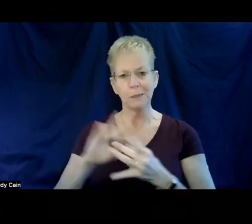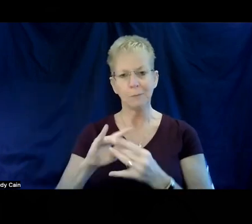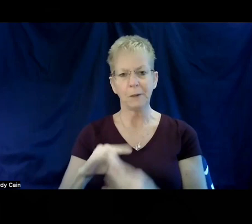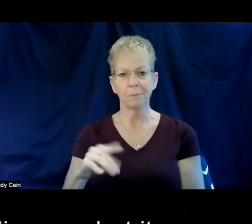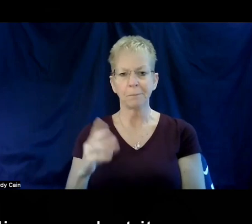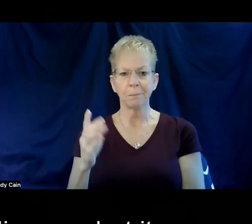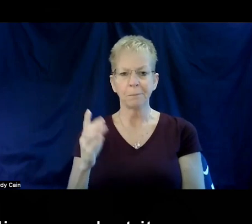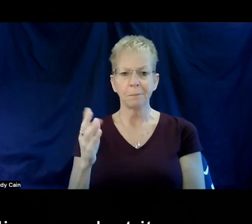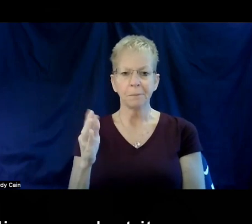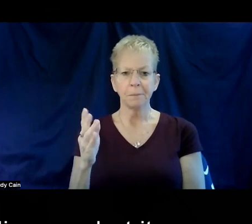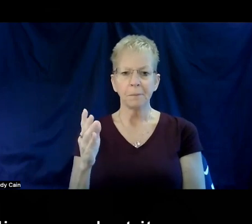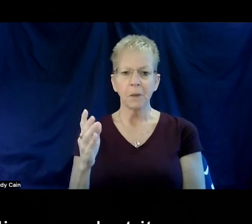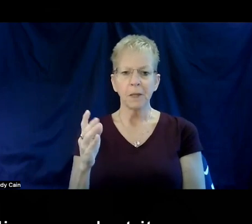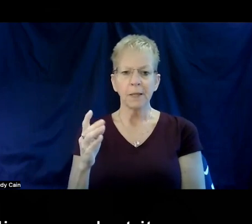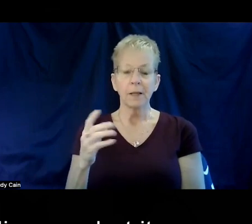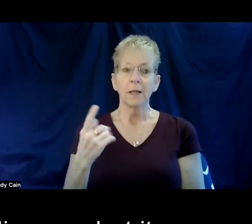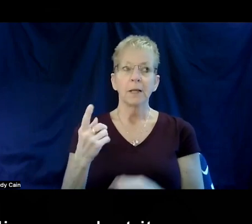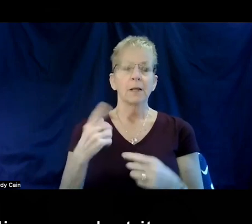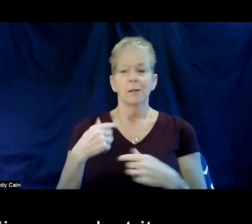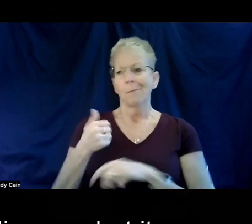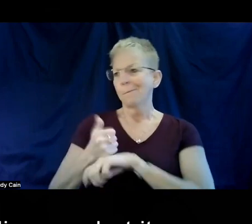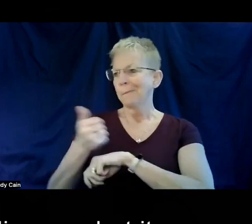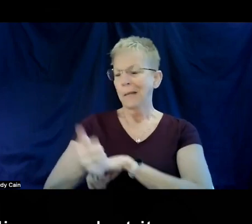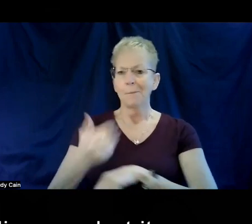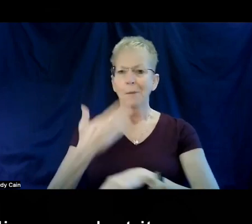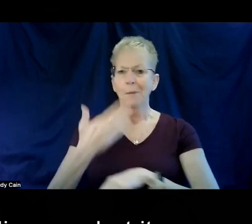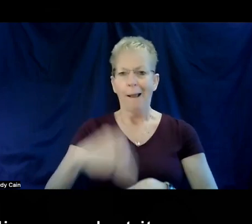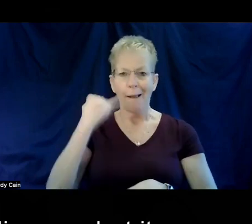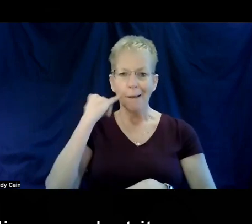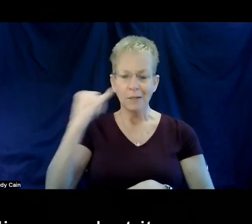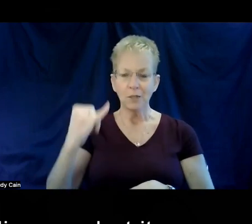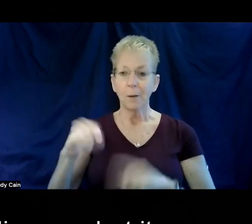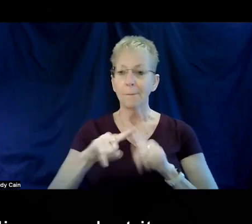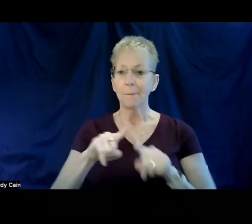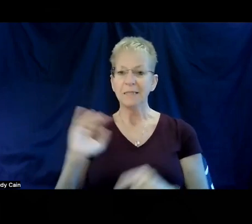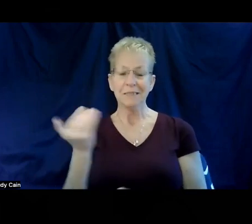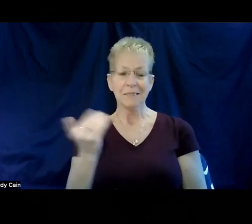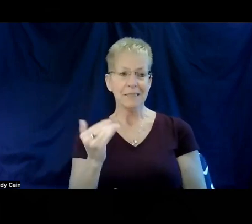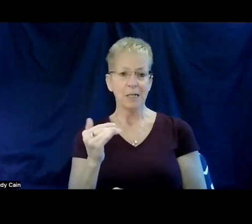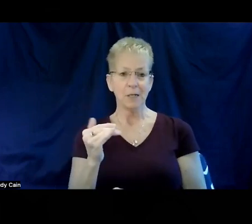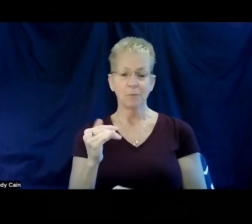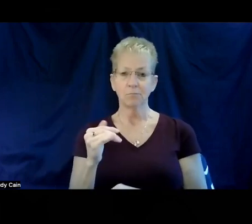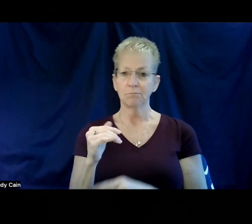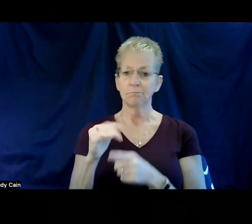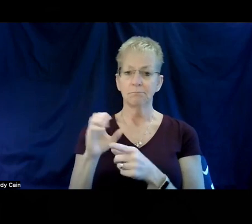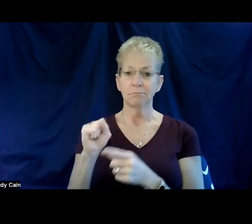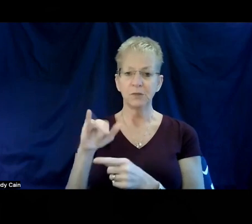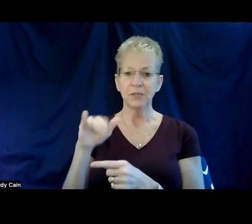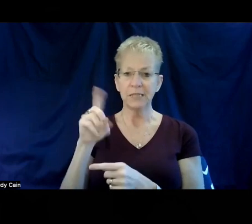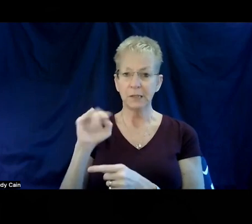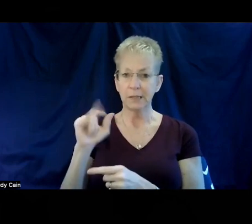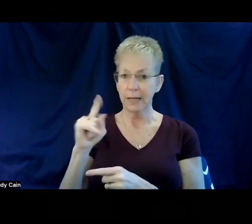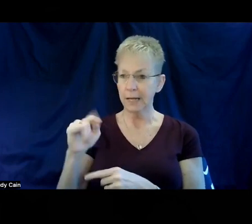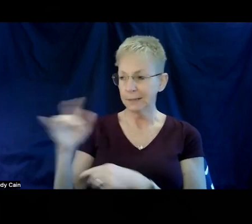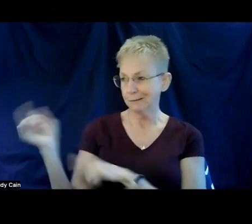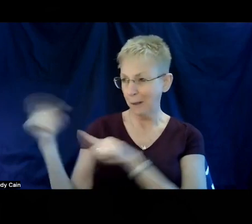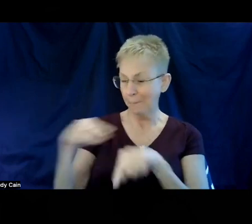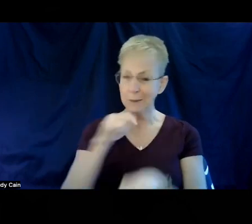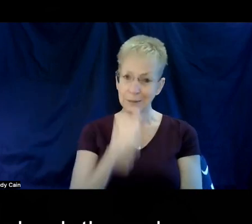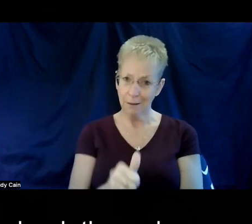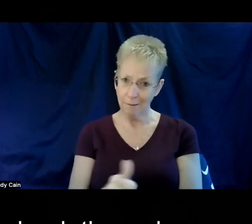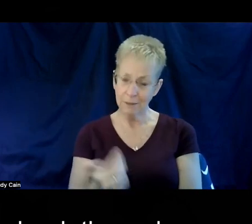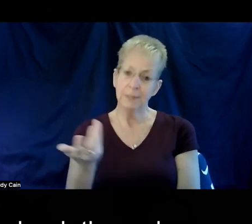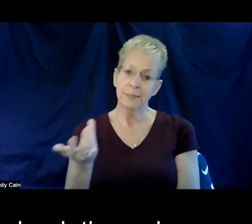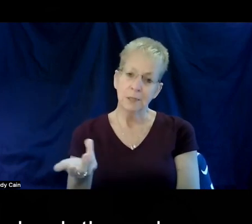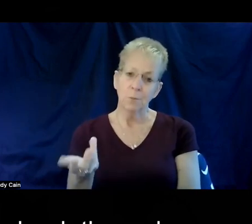up, blame it on bad intelligence, but it seemed to me that the Syndicate du Renard was not coming out tonight.